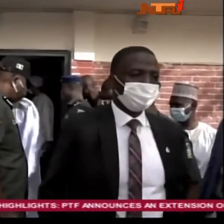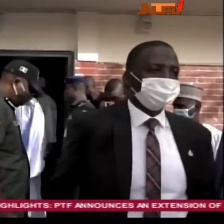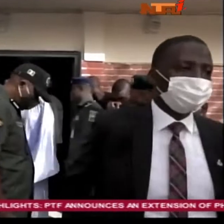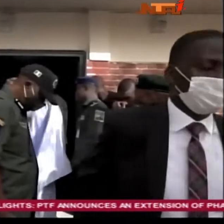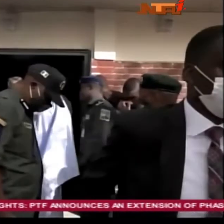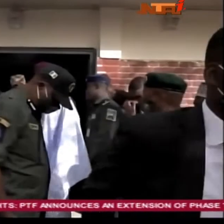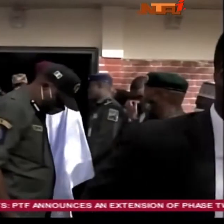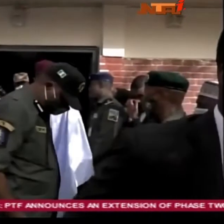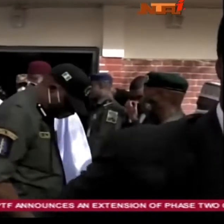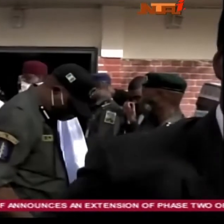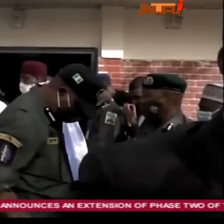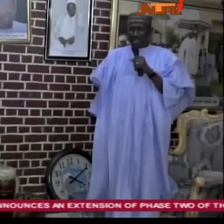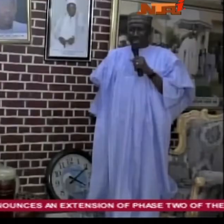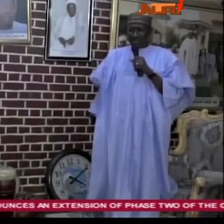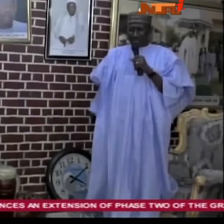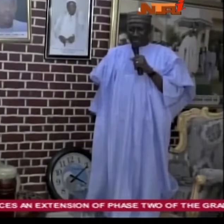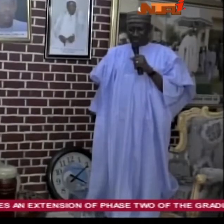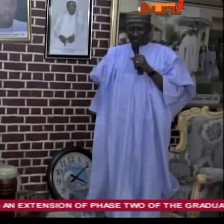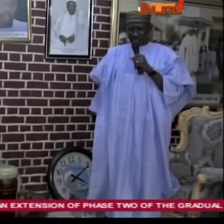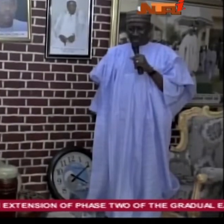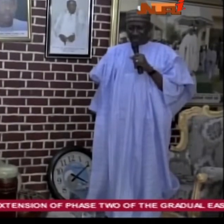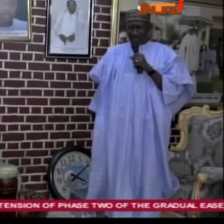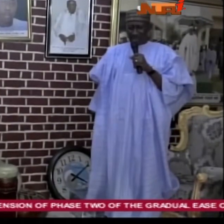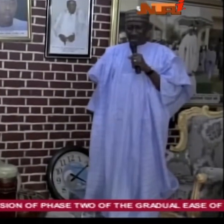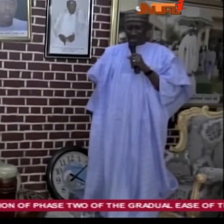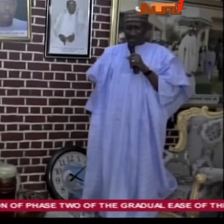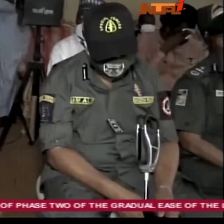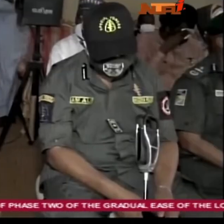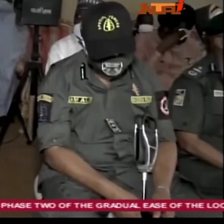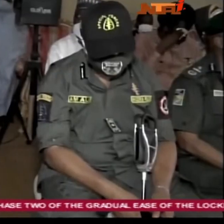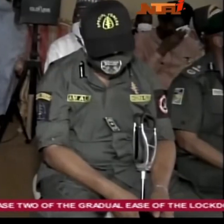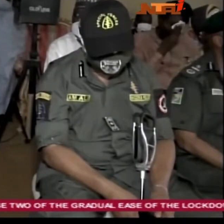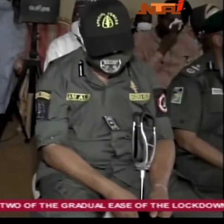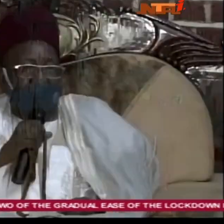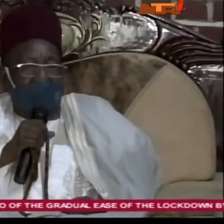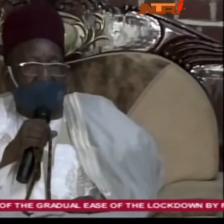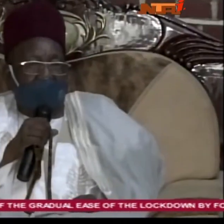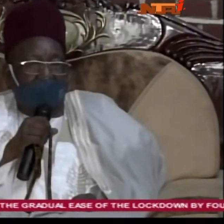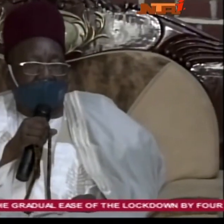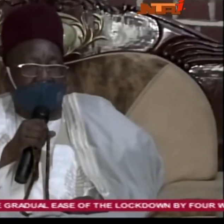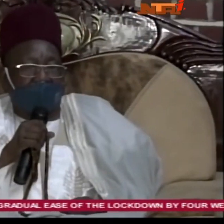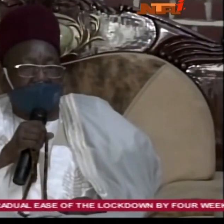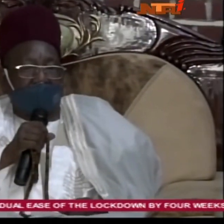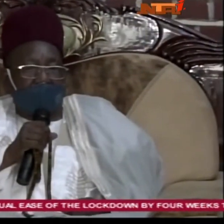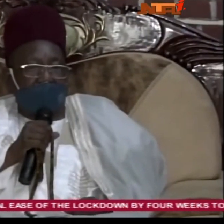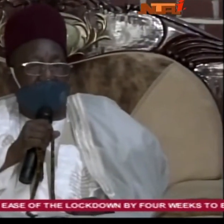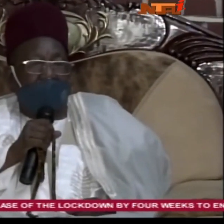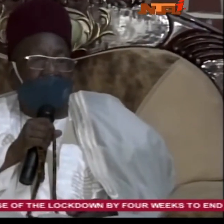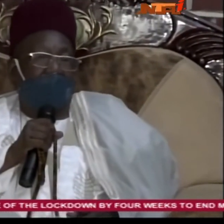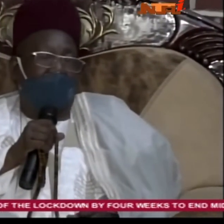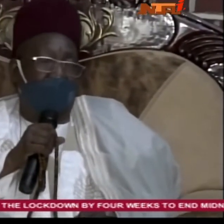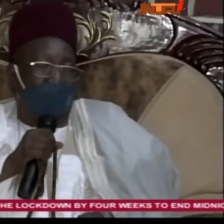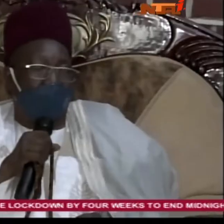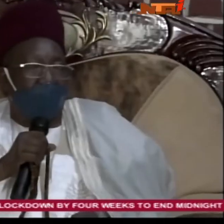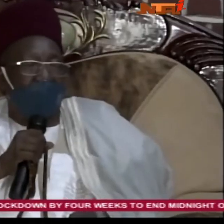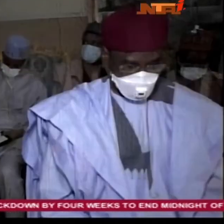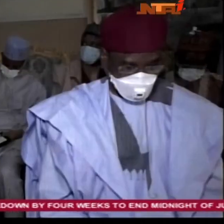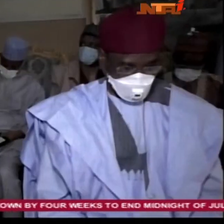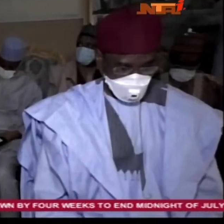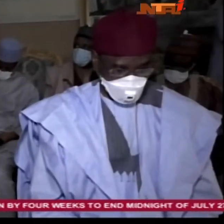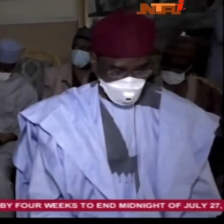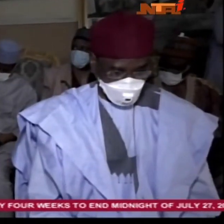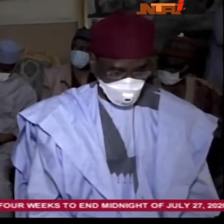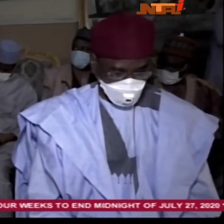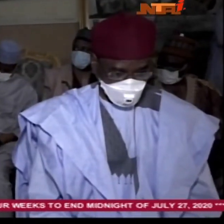Borno, Abubakar ibn Umar Garbay El-Kanemi, for the message of condolence. Shehu Abubakar ibn Umar Garbay El-Kanemi also called for a renewed commitment to